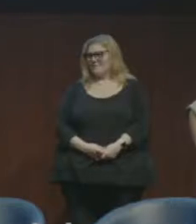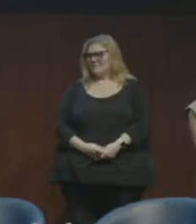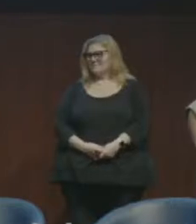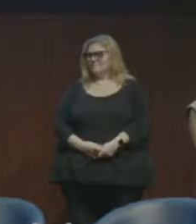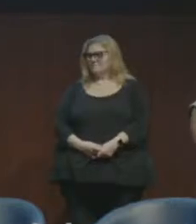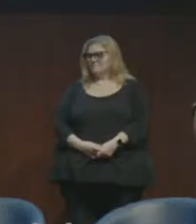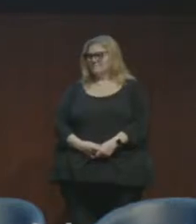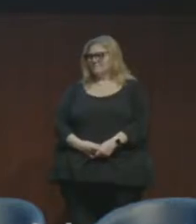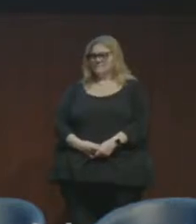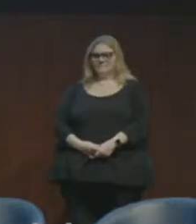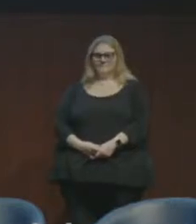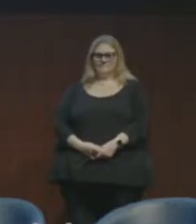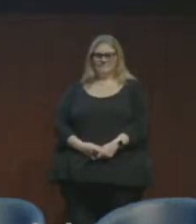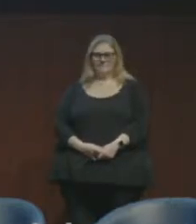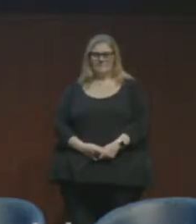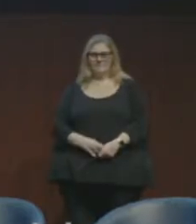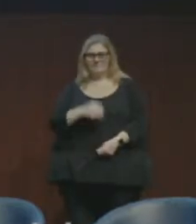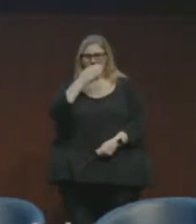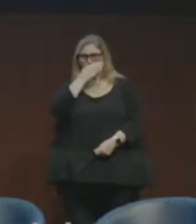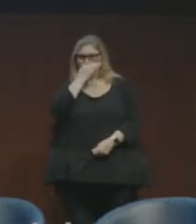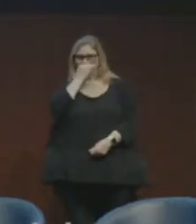started.